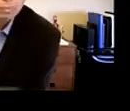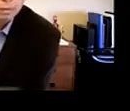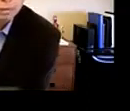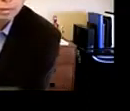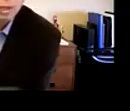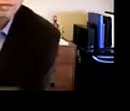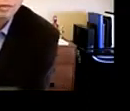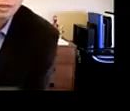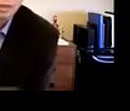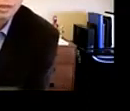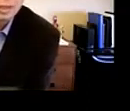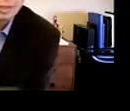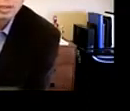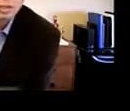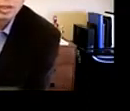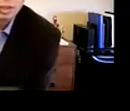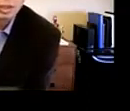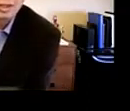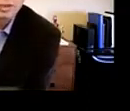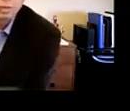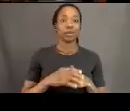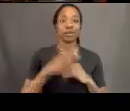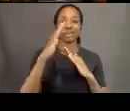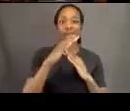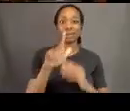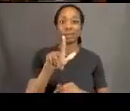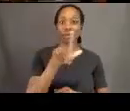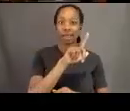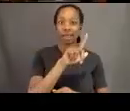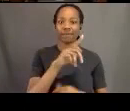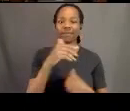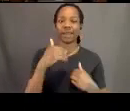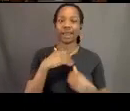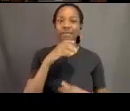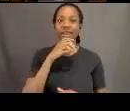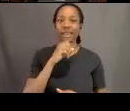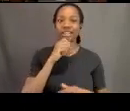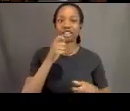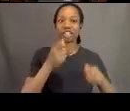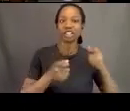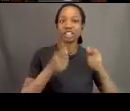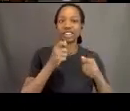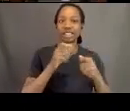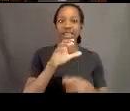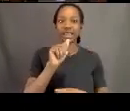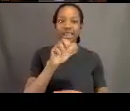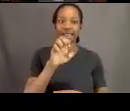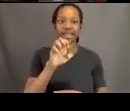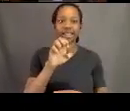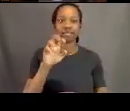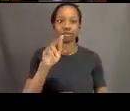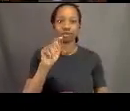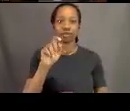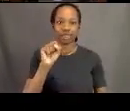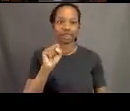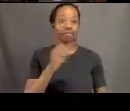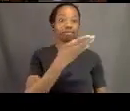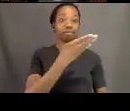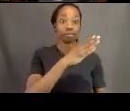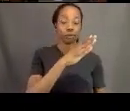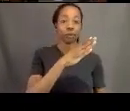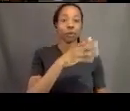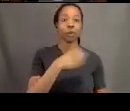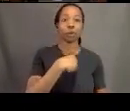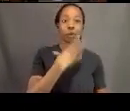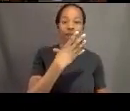top left is age-adjusted case rates. So in blue, you have white non-Latino. In